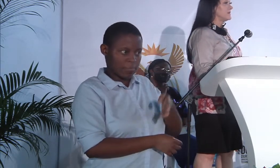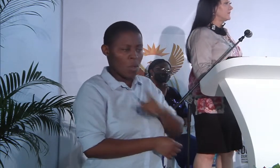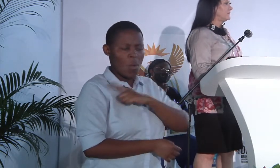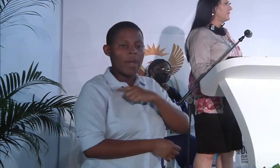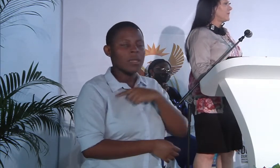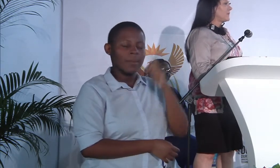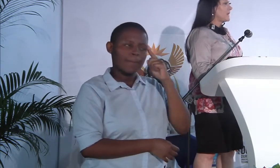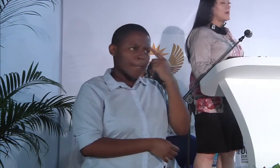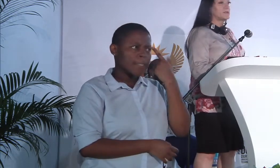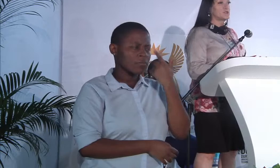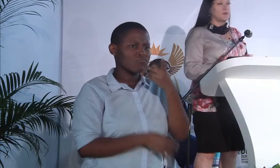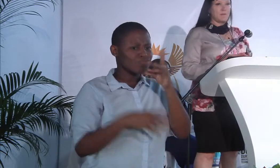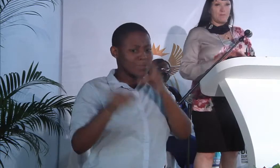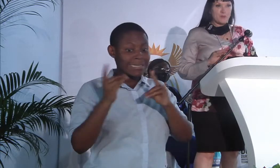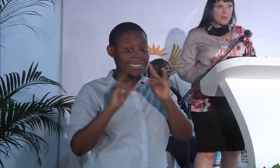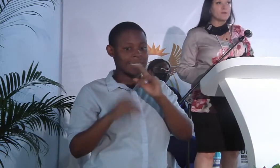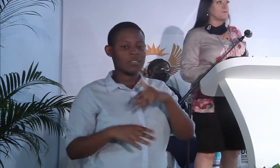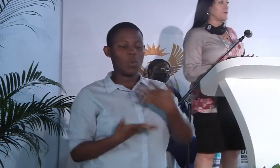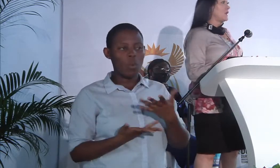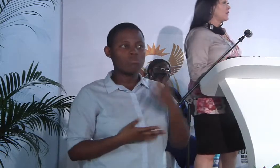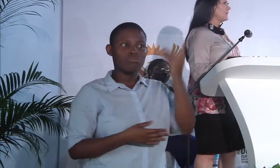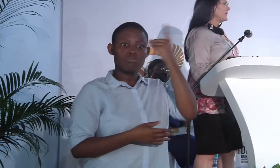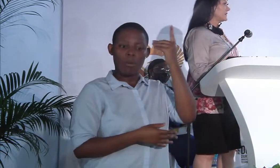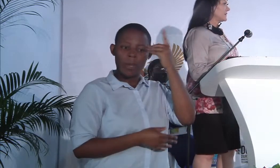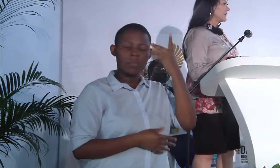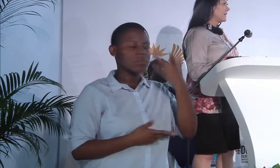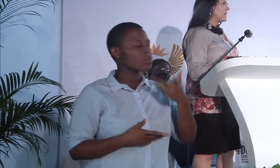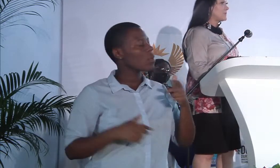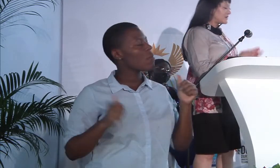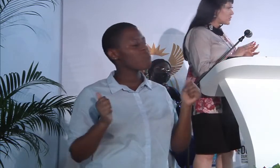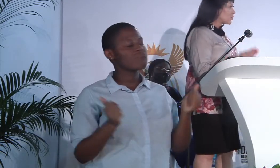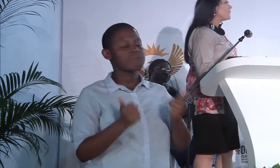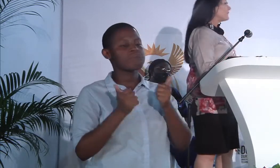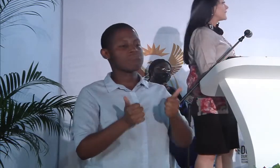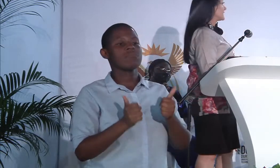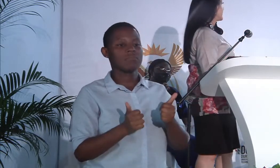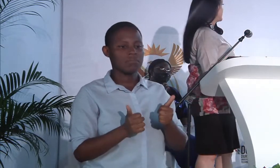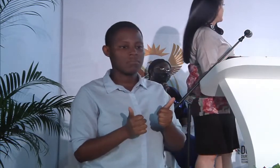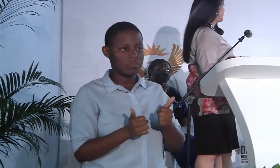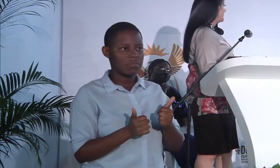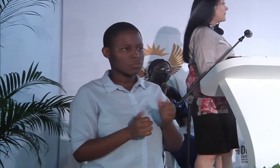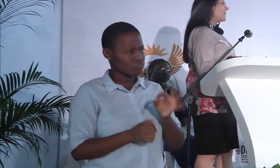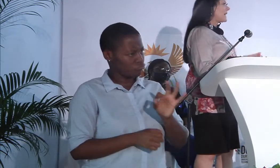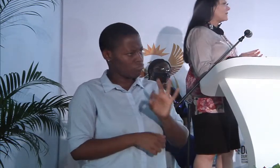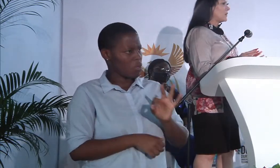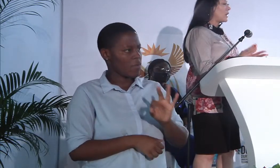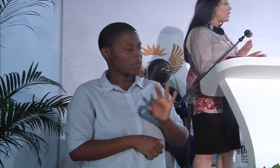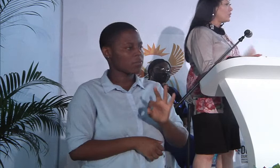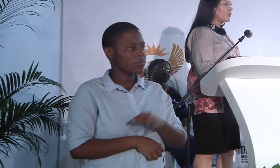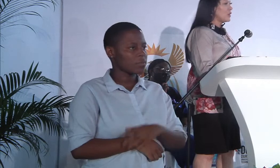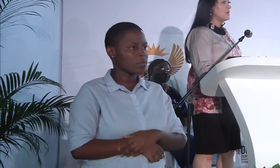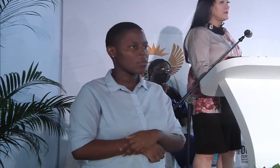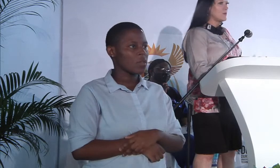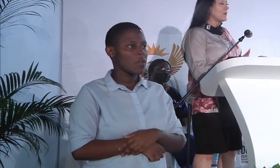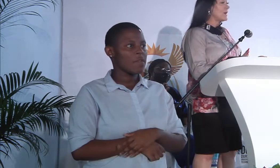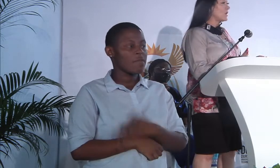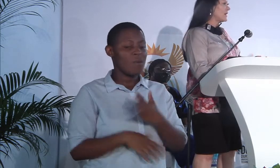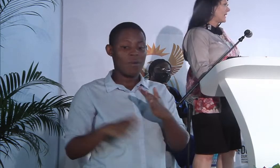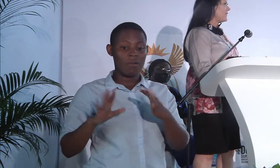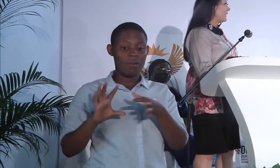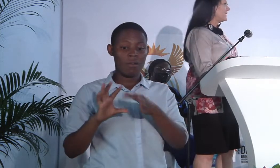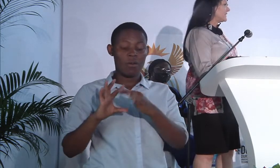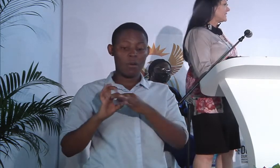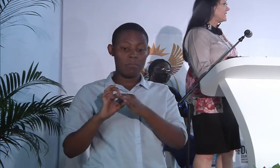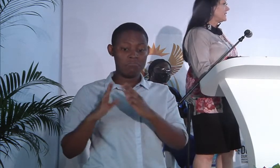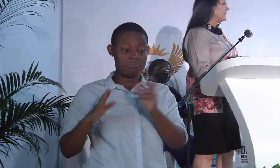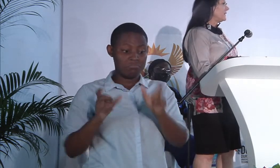city. It's brilliant for the homeless, but it's good for the city. That not only that we are a